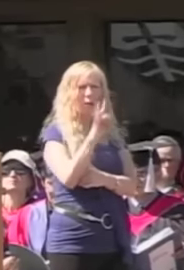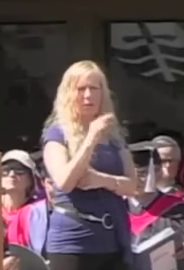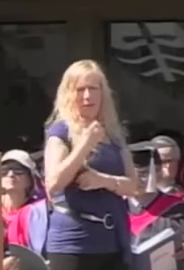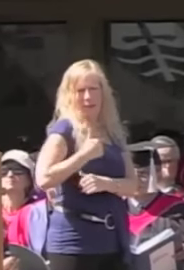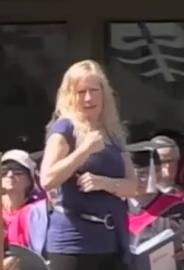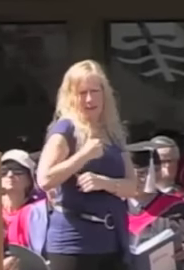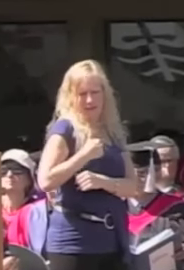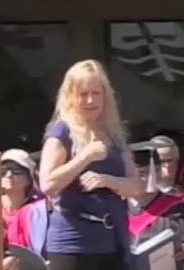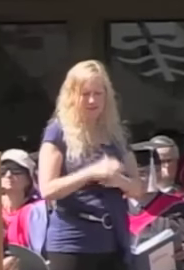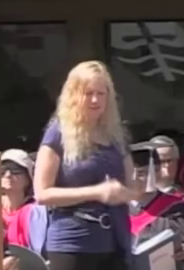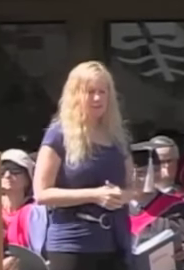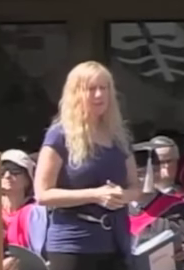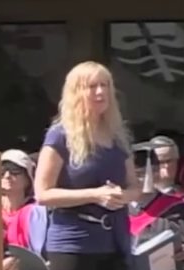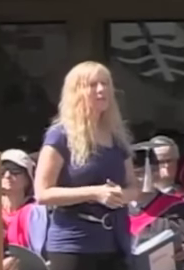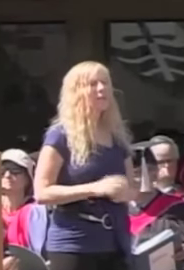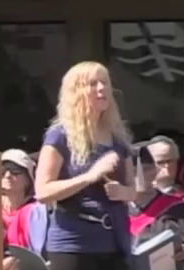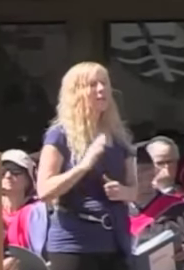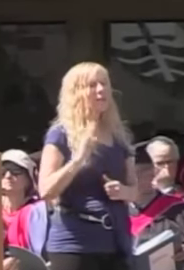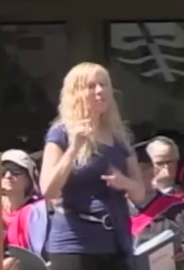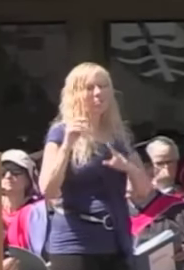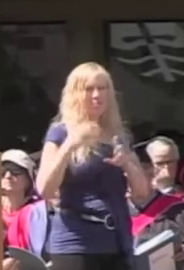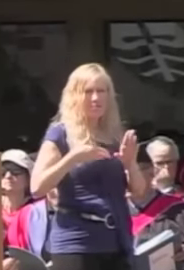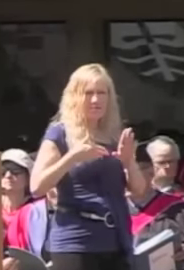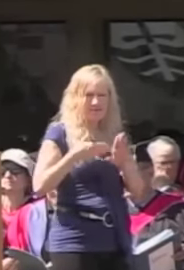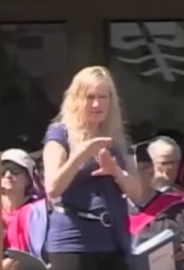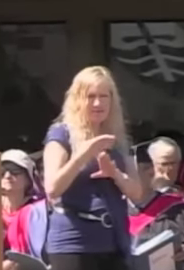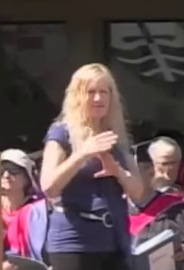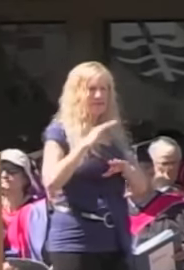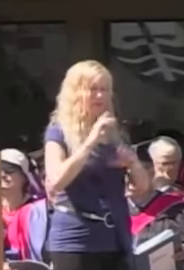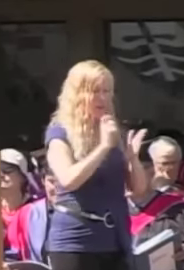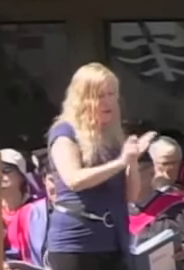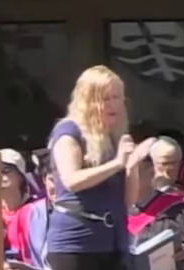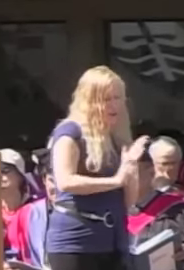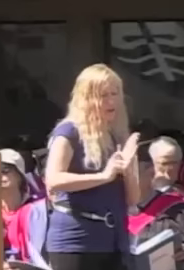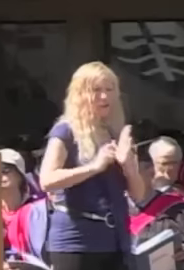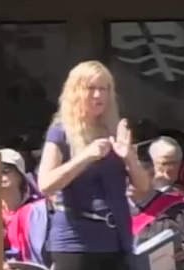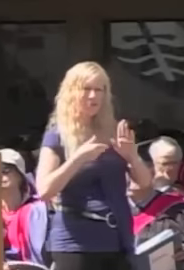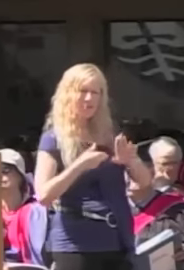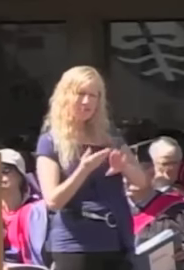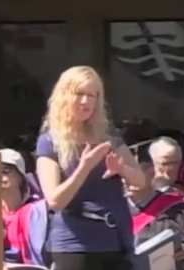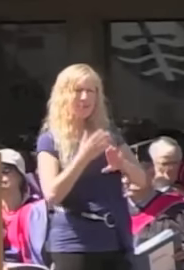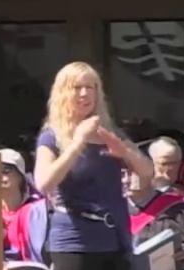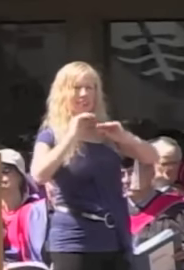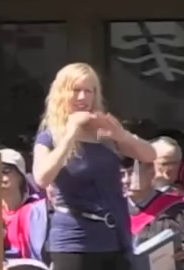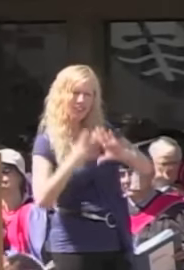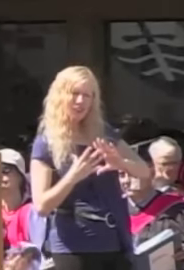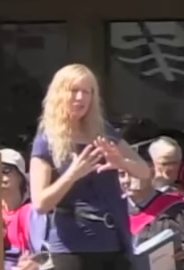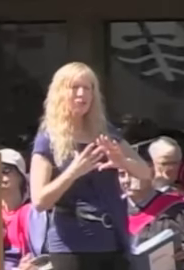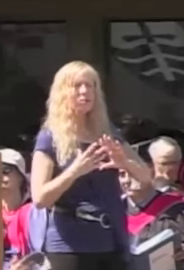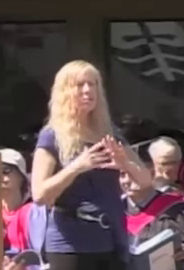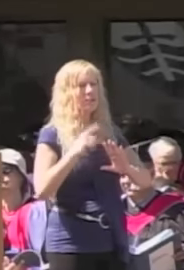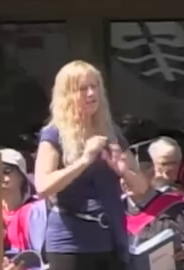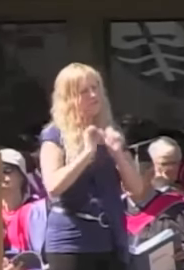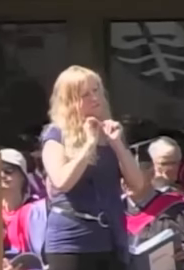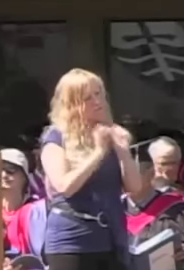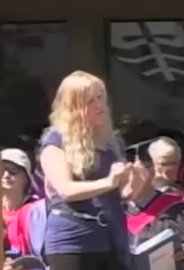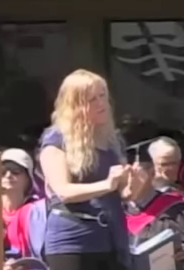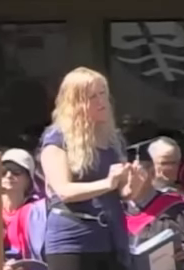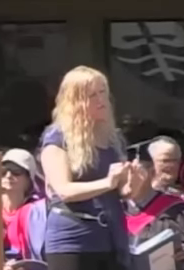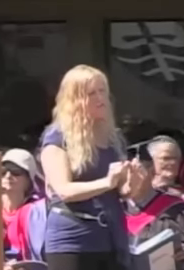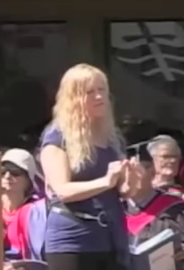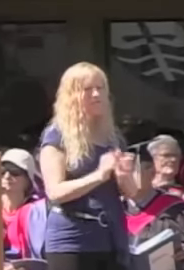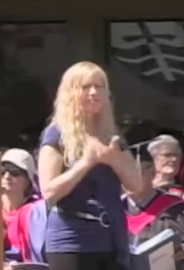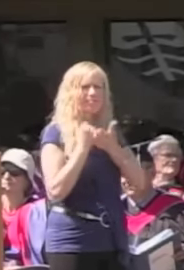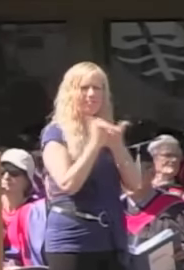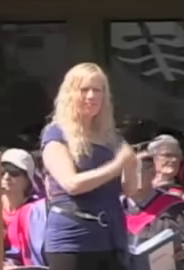Throughout his career as a scholar, author, and teacher, Dr. Glossop has shown a deep and continuing commitment to enriching